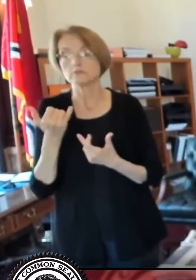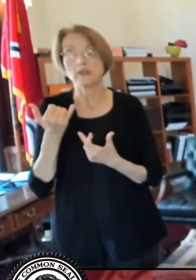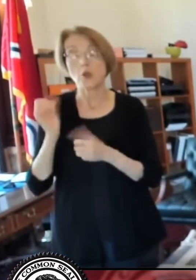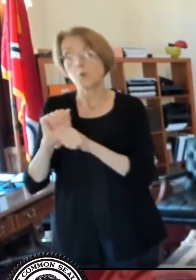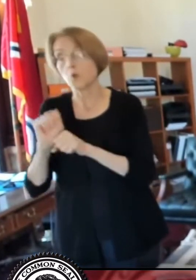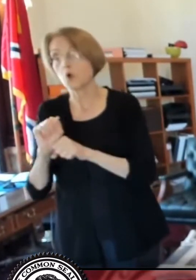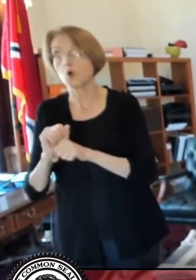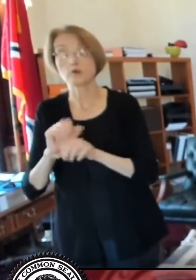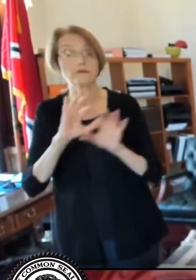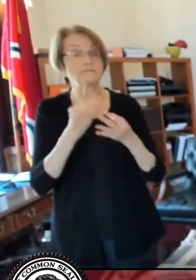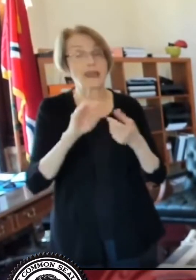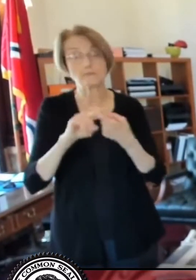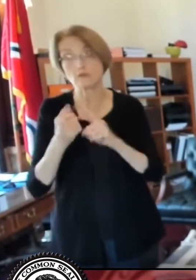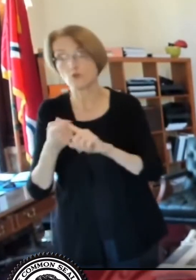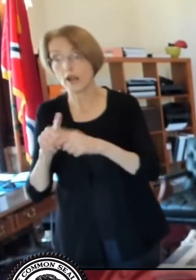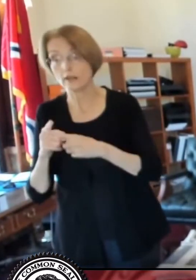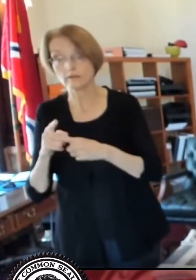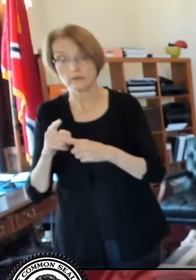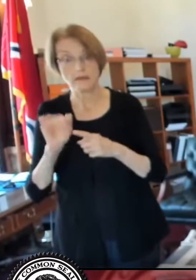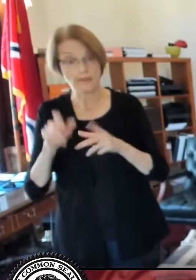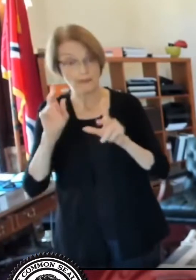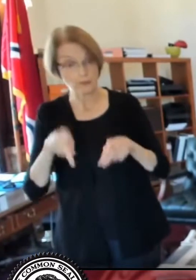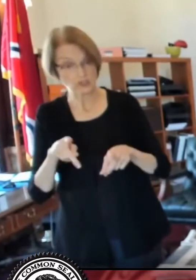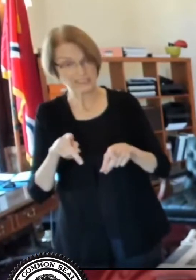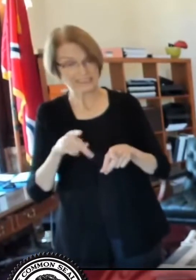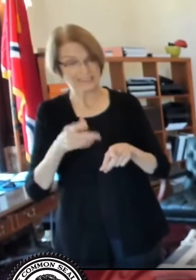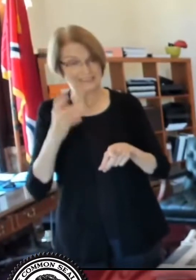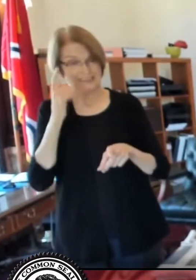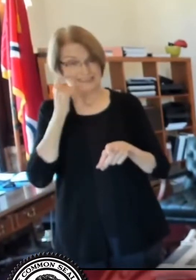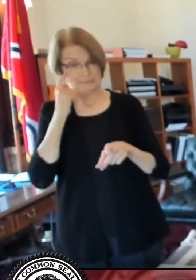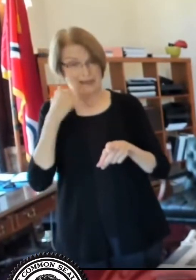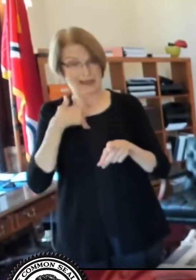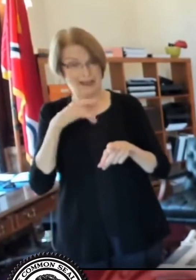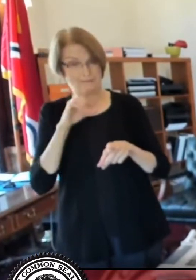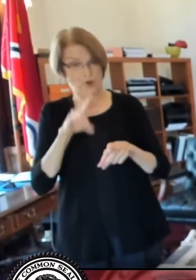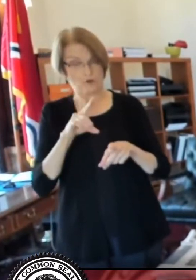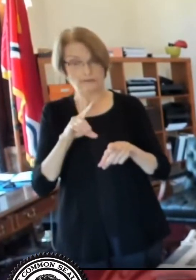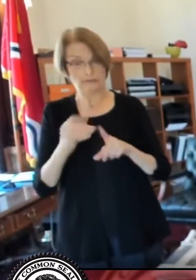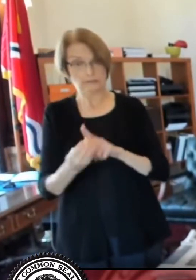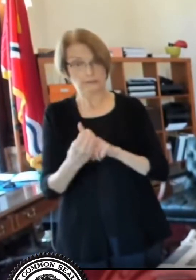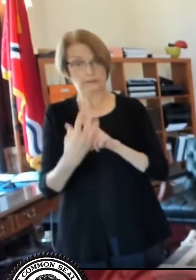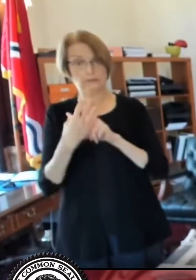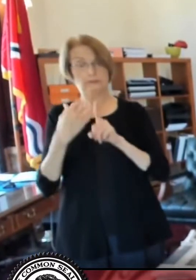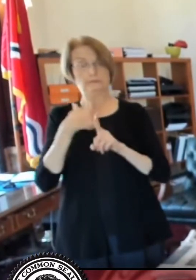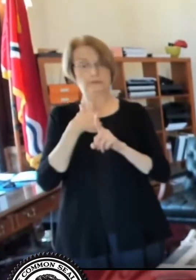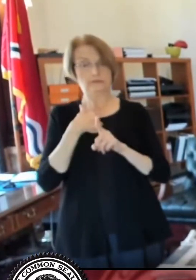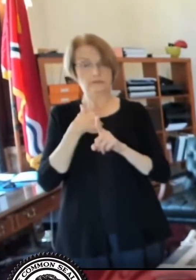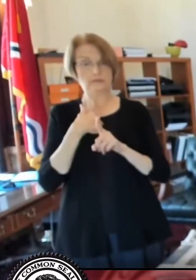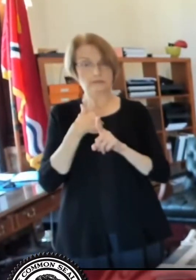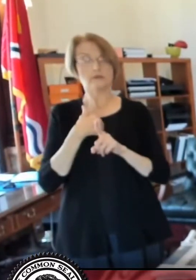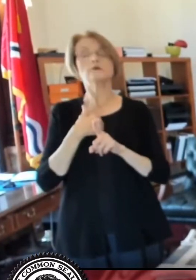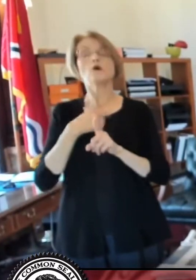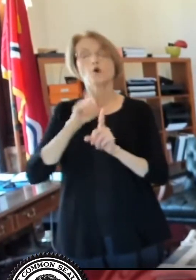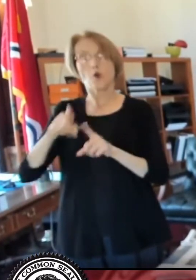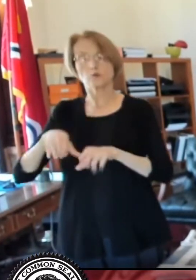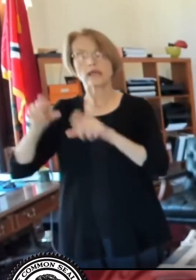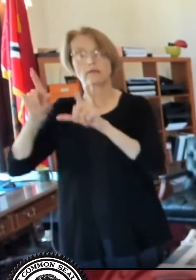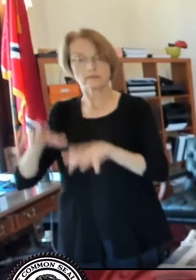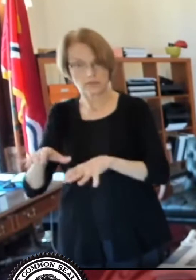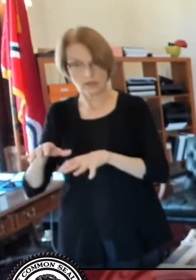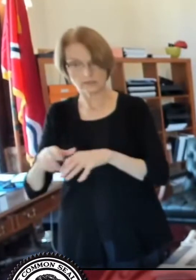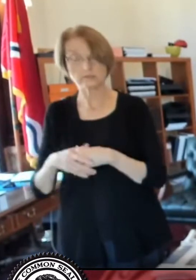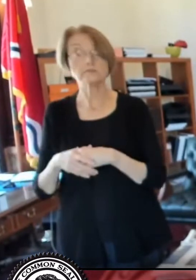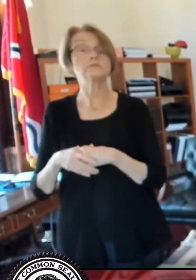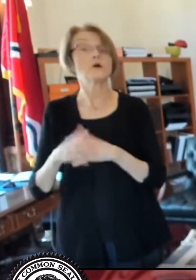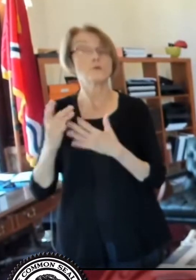friend, and you're waiting to get a test, self-quarantine until you find out the results. We know how